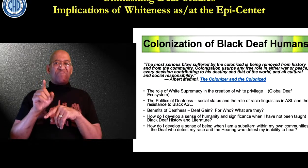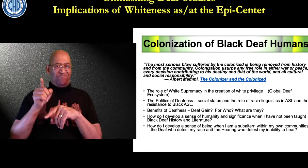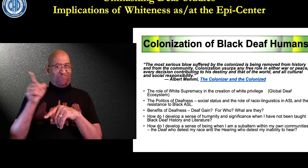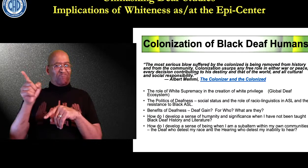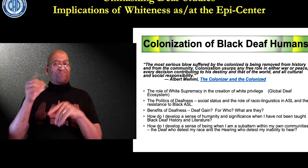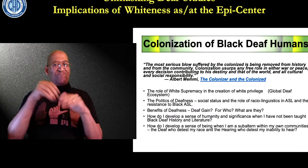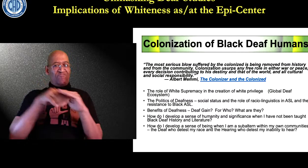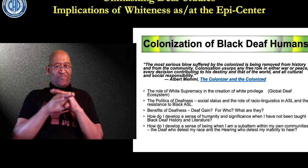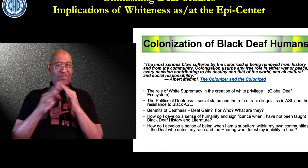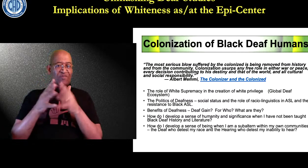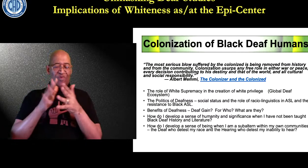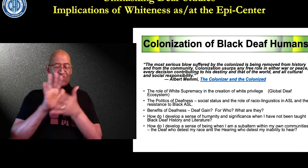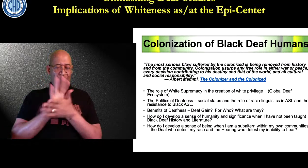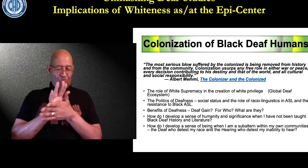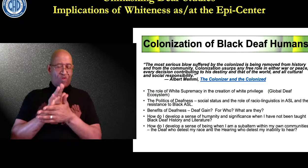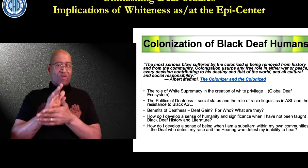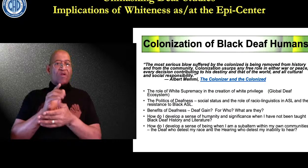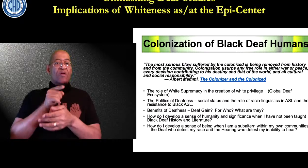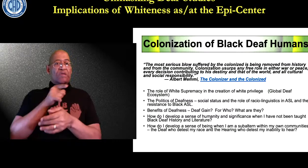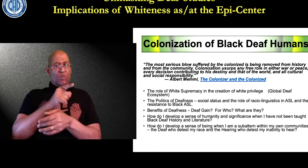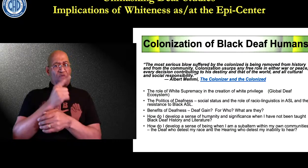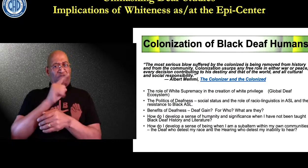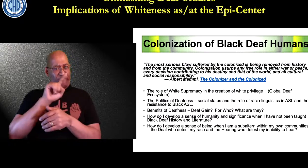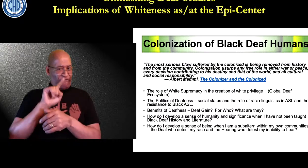from Martha's Vineyard.